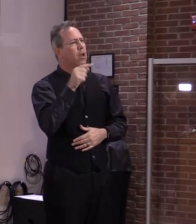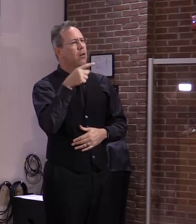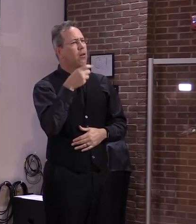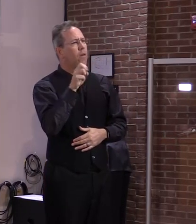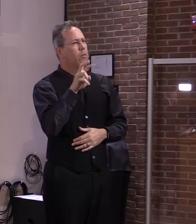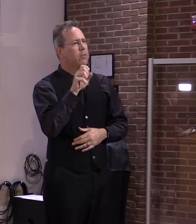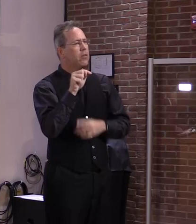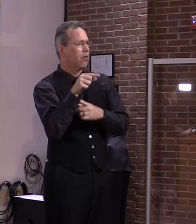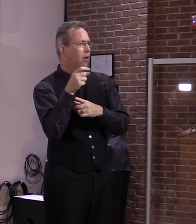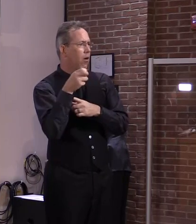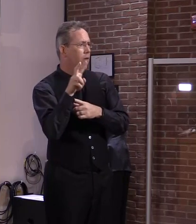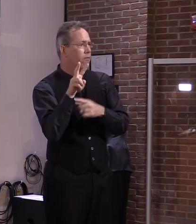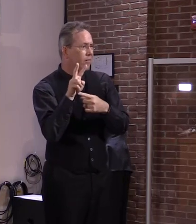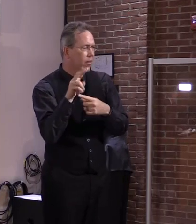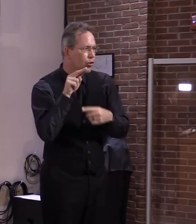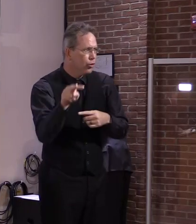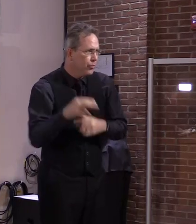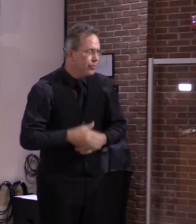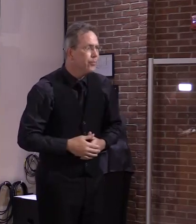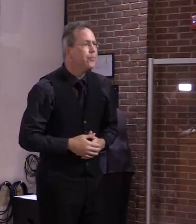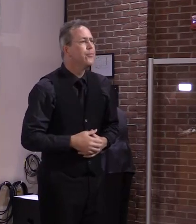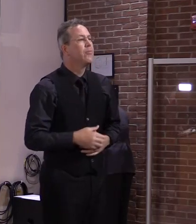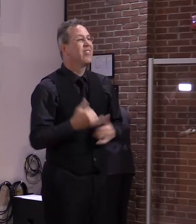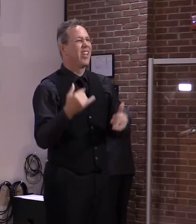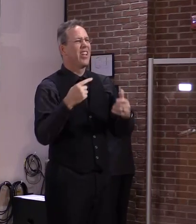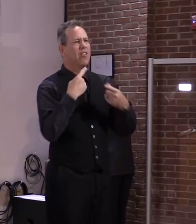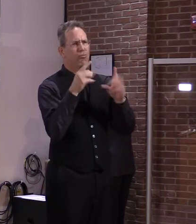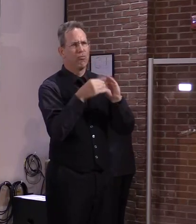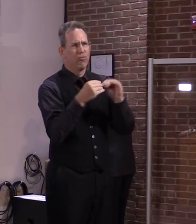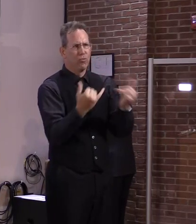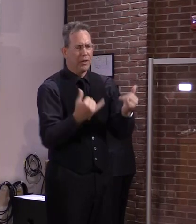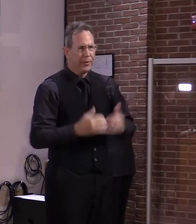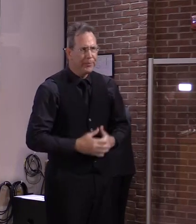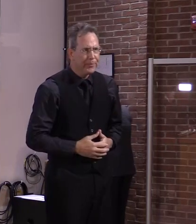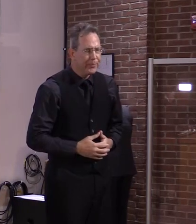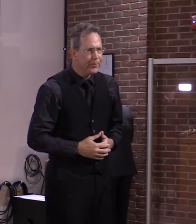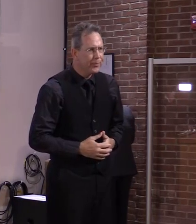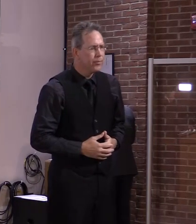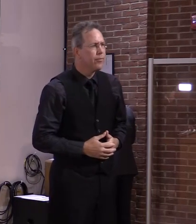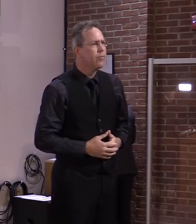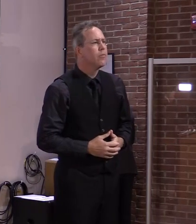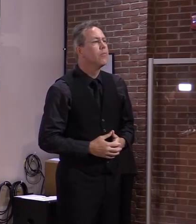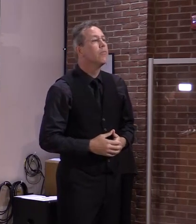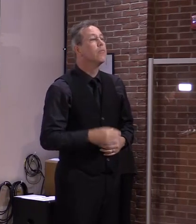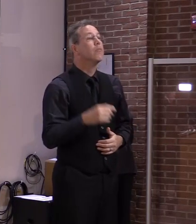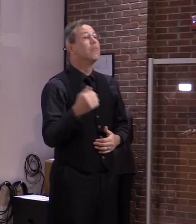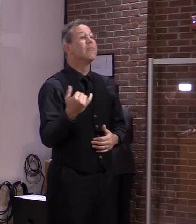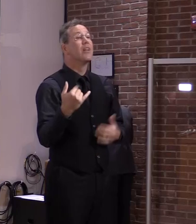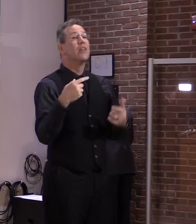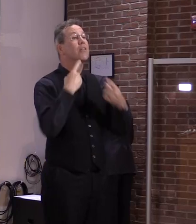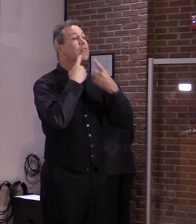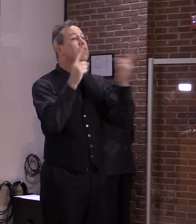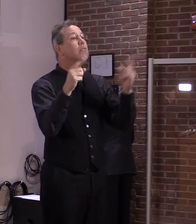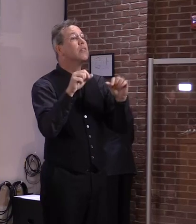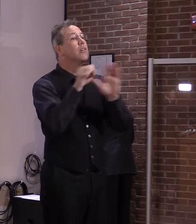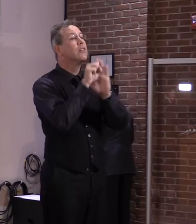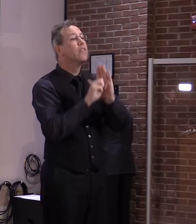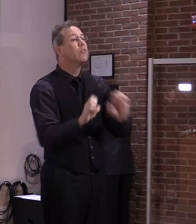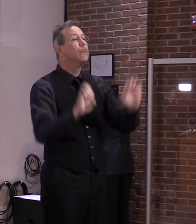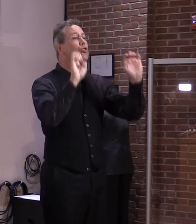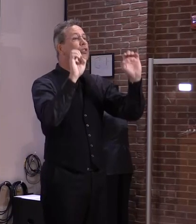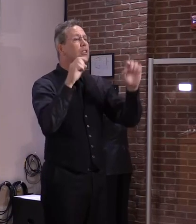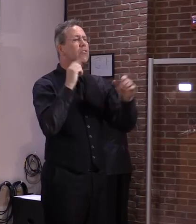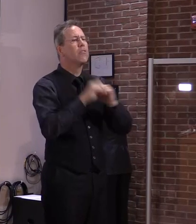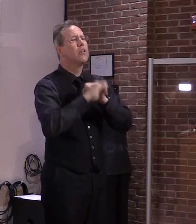As I also said on Tuesday, later today I'll be extending the emergency order for another month, but there will be